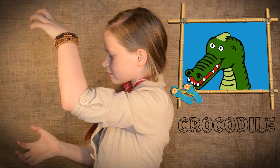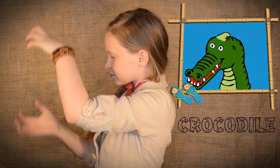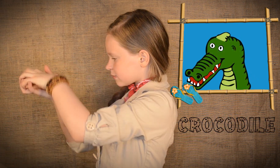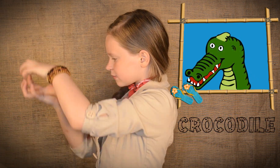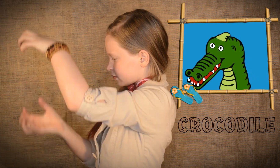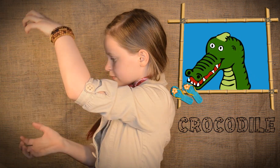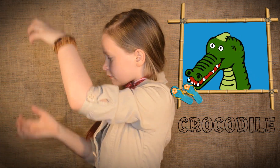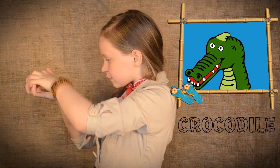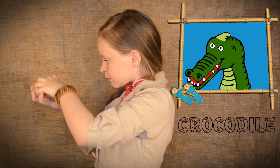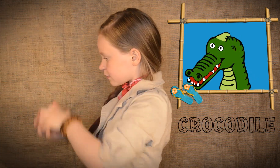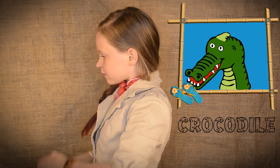Crocodile